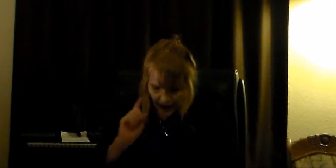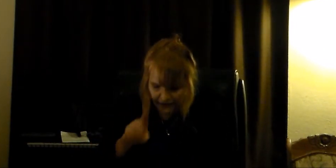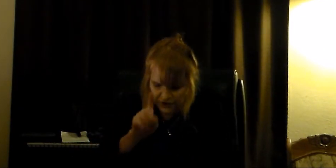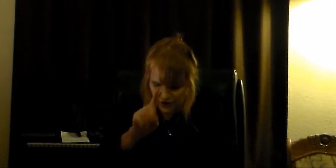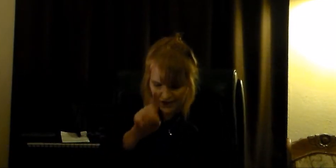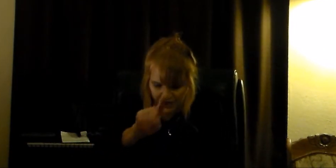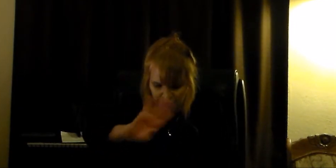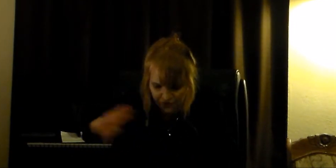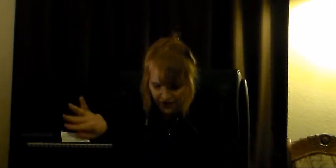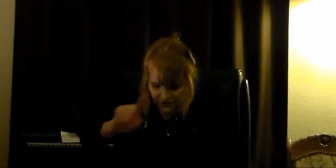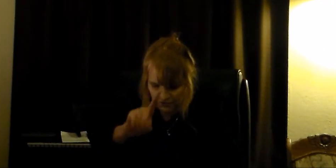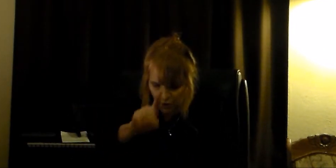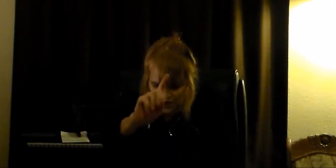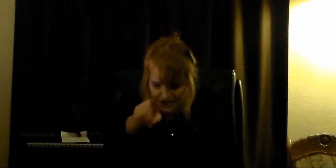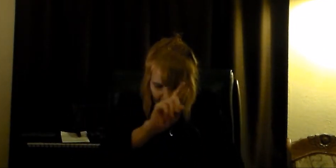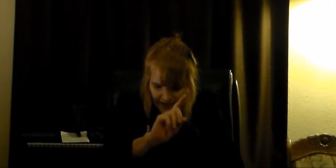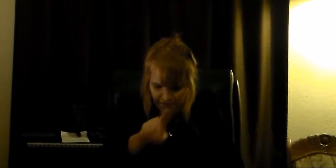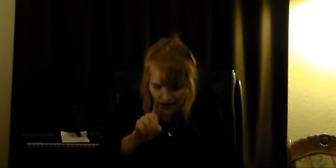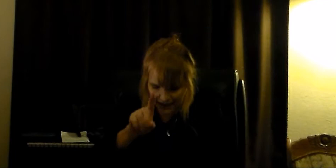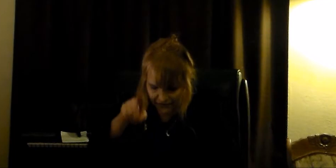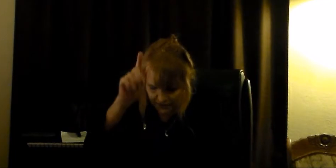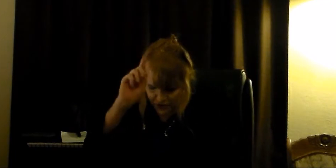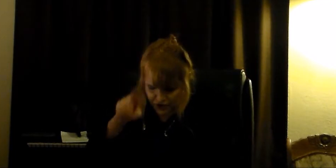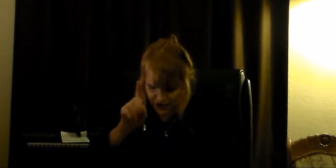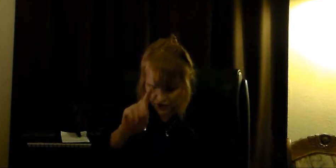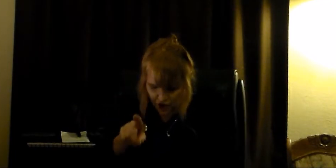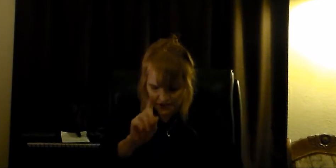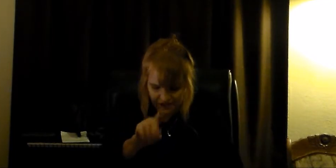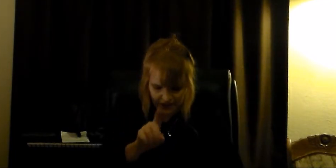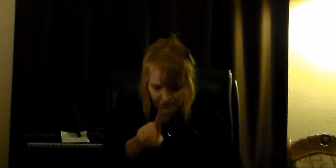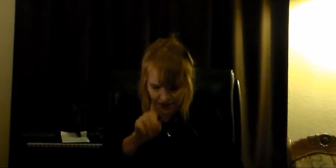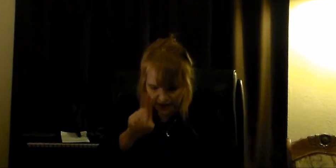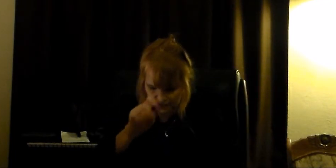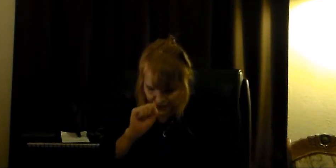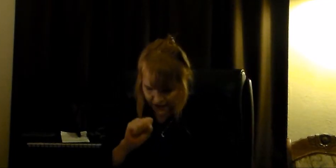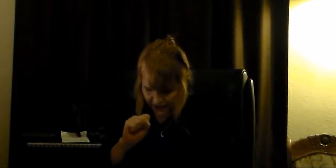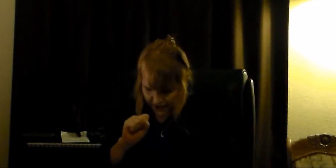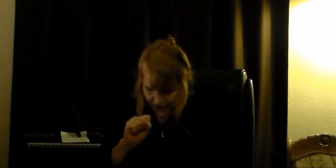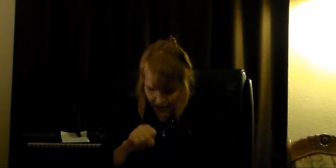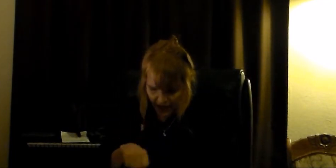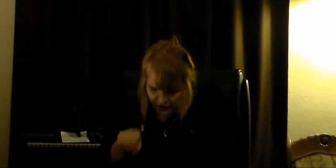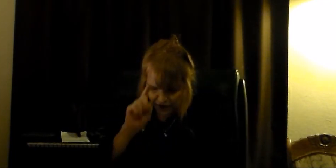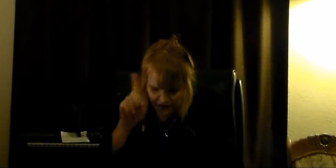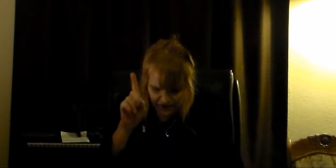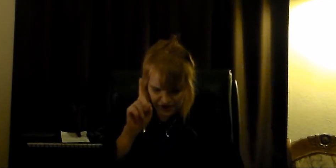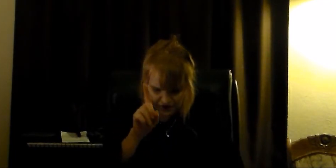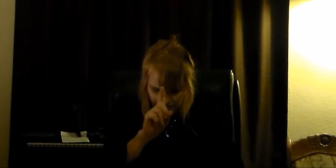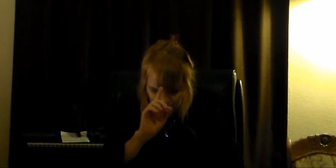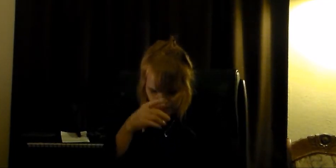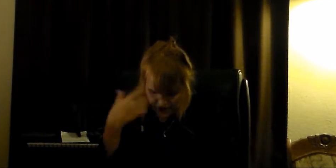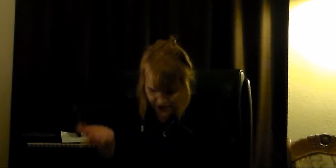And the truth set you free from your sins by giving them to Jesus Christ and letting them die completely. And you love and serve